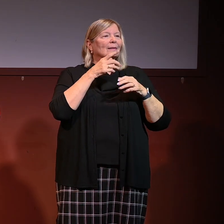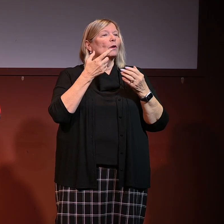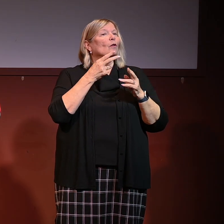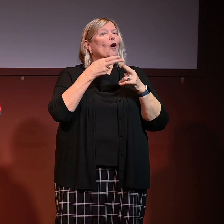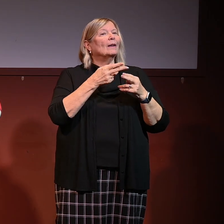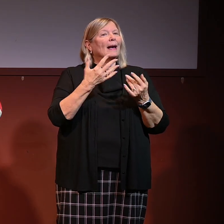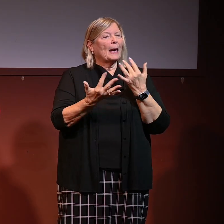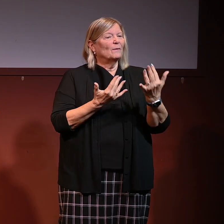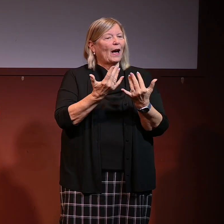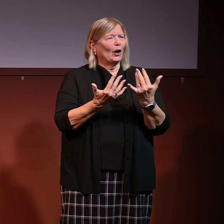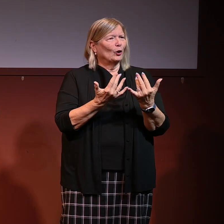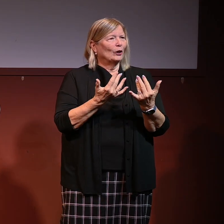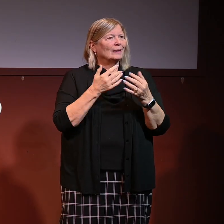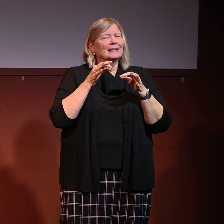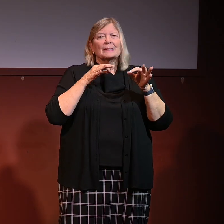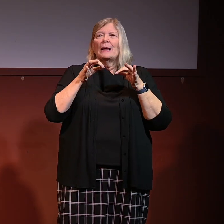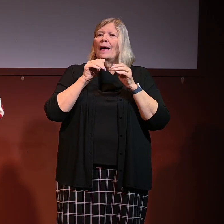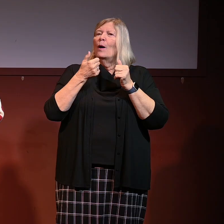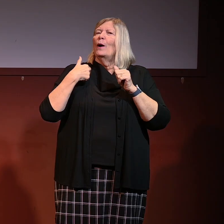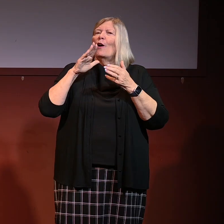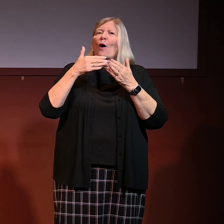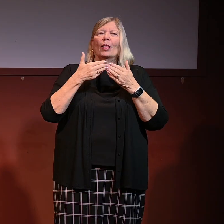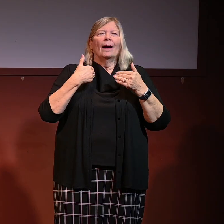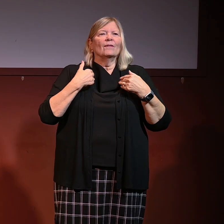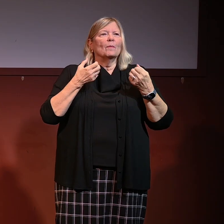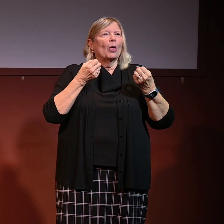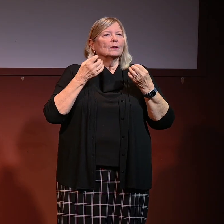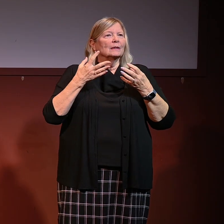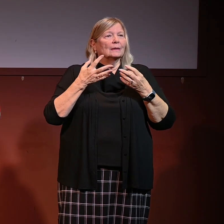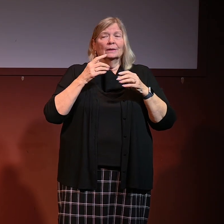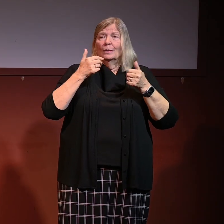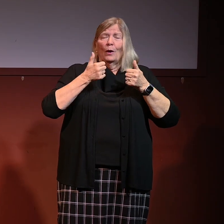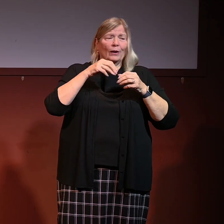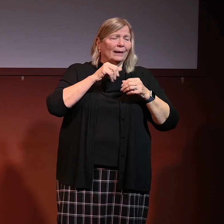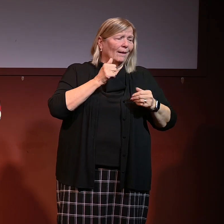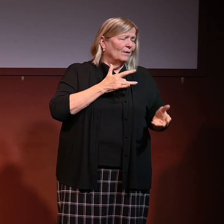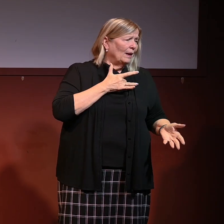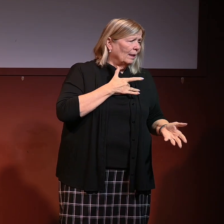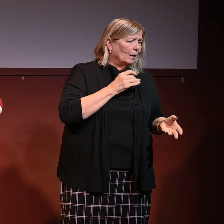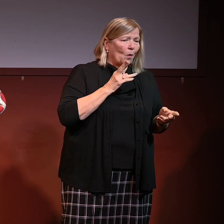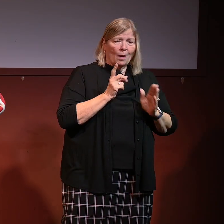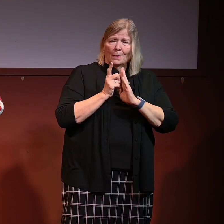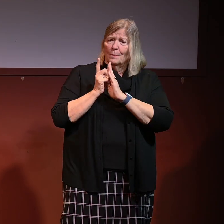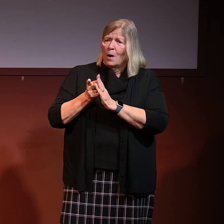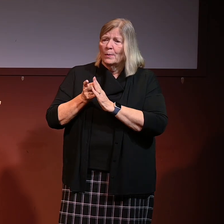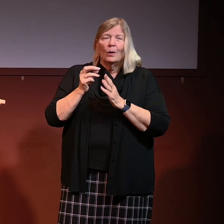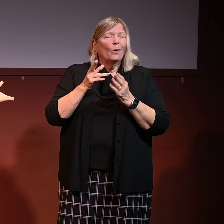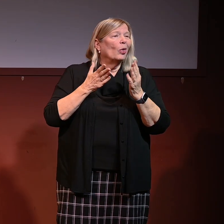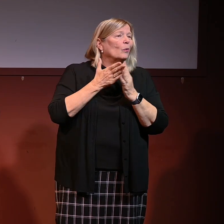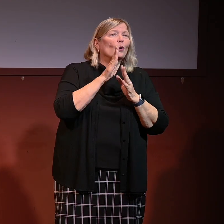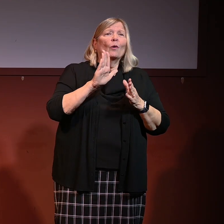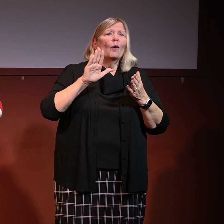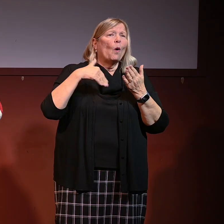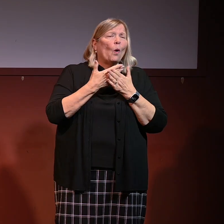Campfire, and it explains how we all contain multitudes, whether that's in a feeling or a moment or throughout your entire